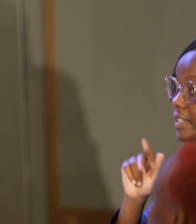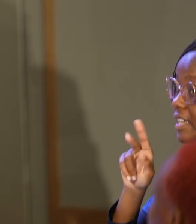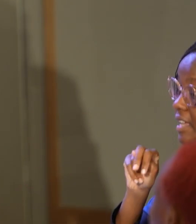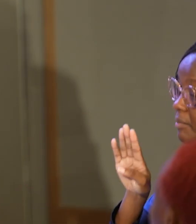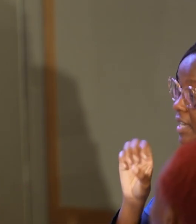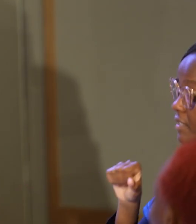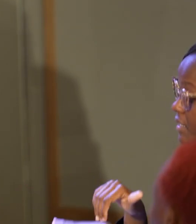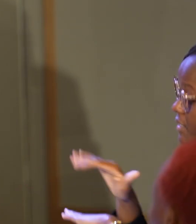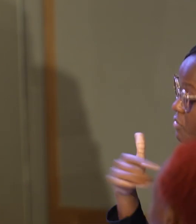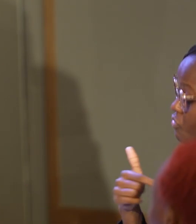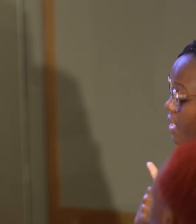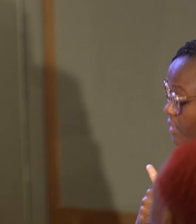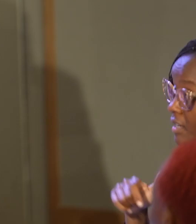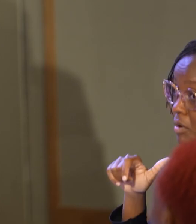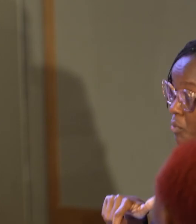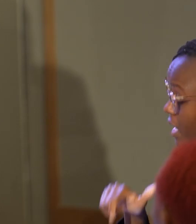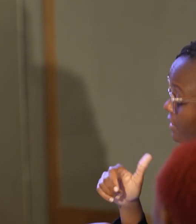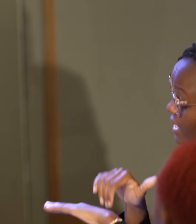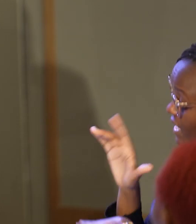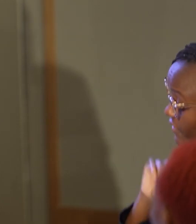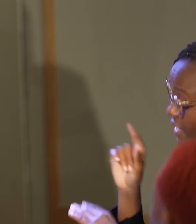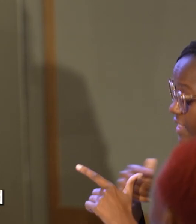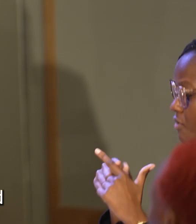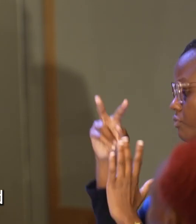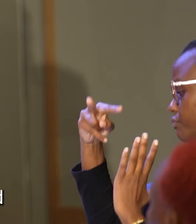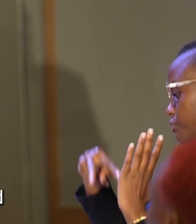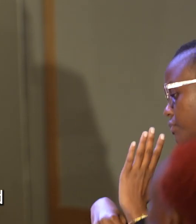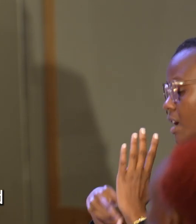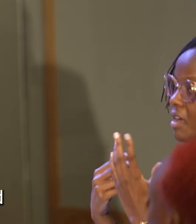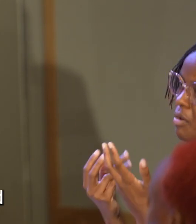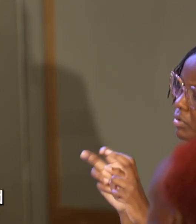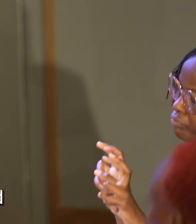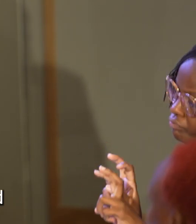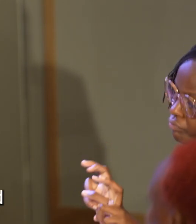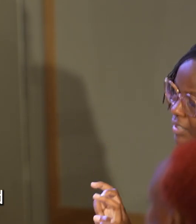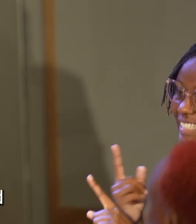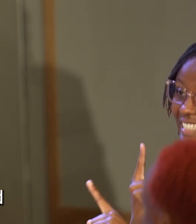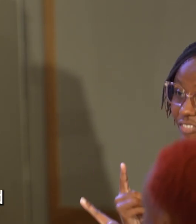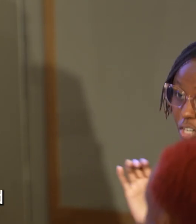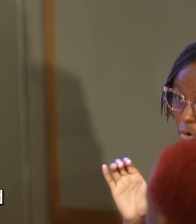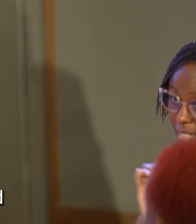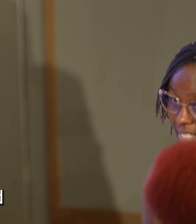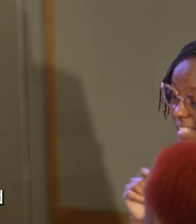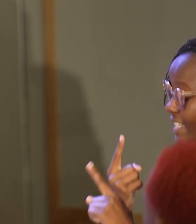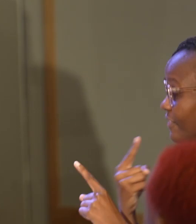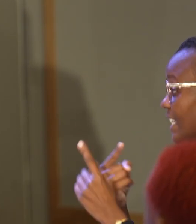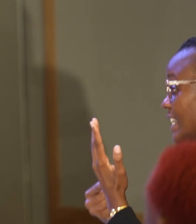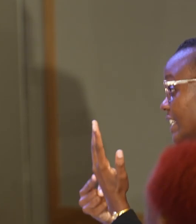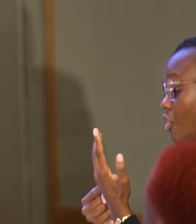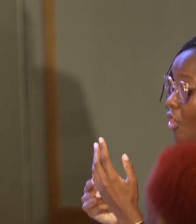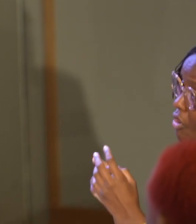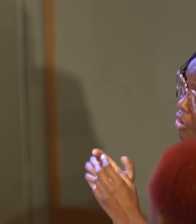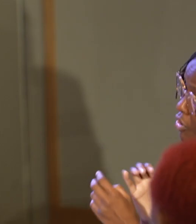Now, when they did that, we looked at our committees, because we work through technical committees. We realized we did